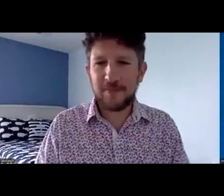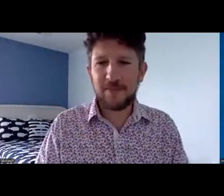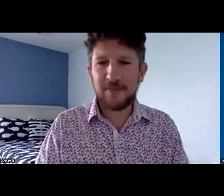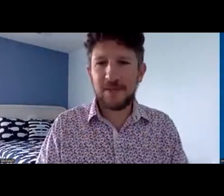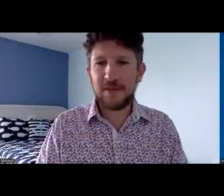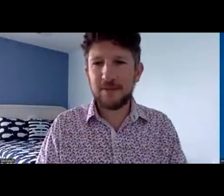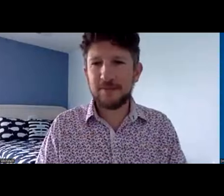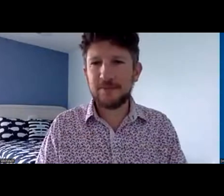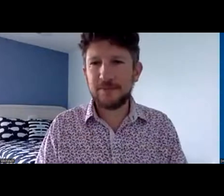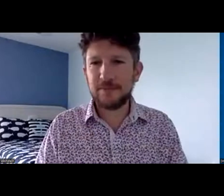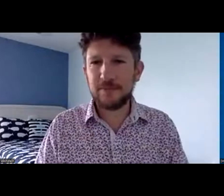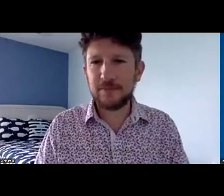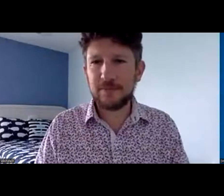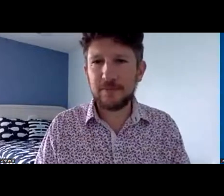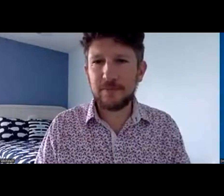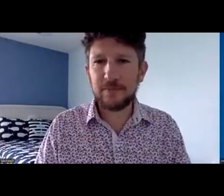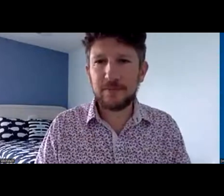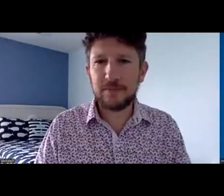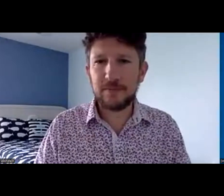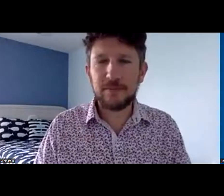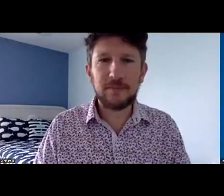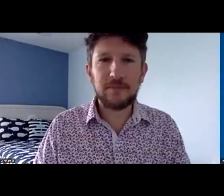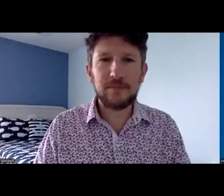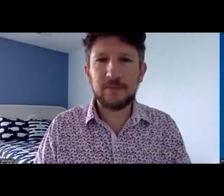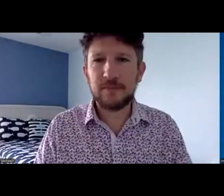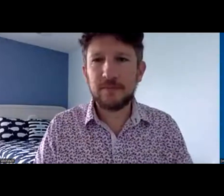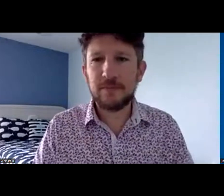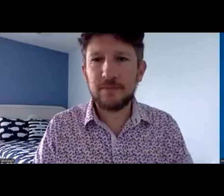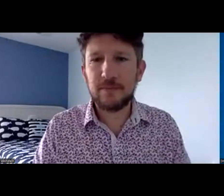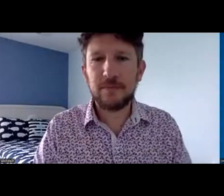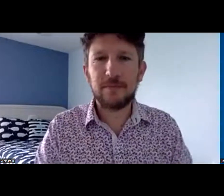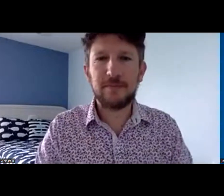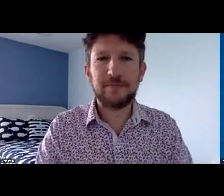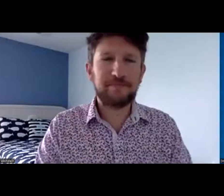Oh, it looks like Marlena and I responded at the same time.